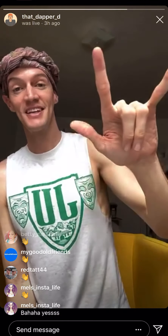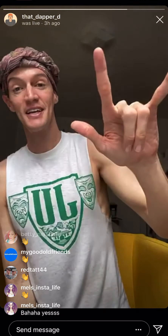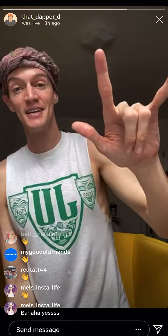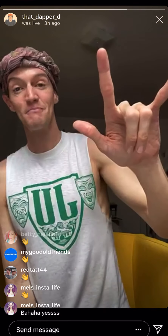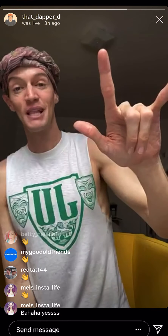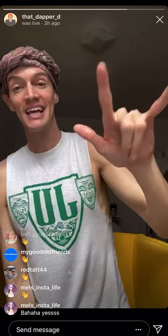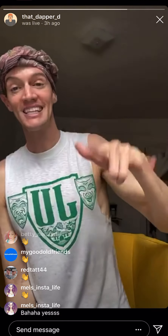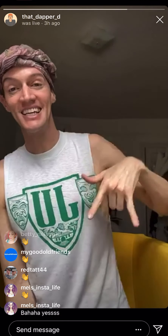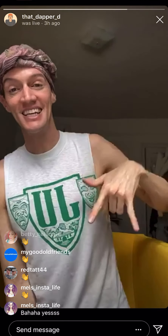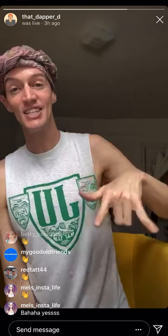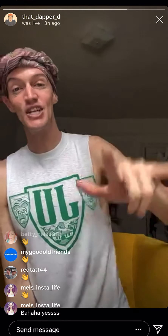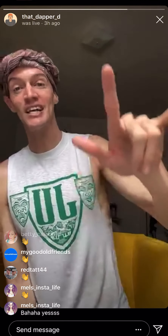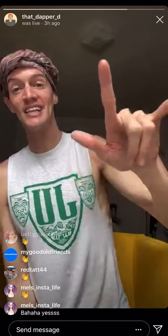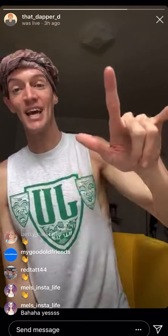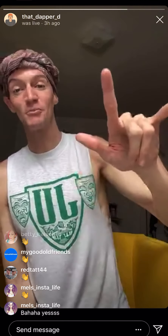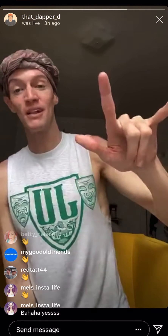plane jet airplane